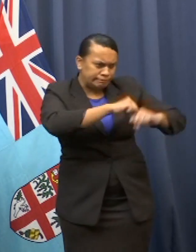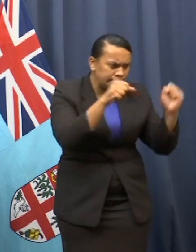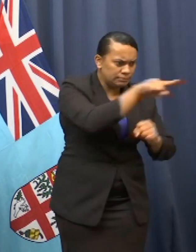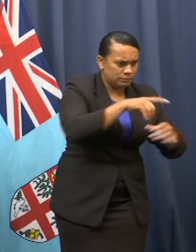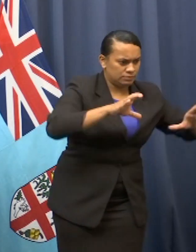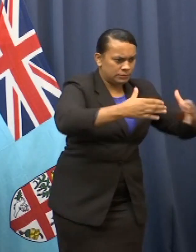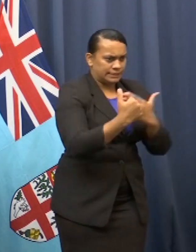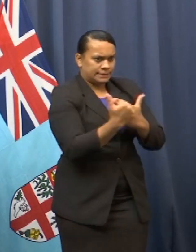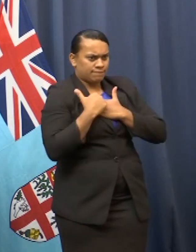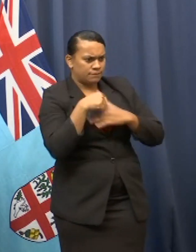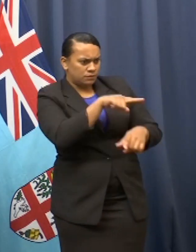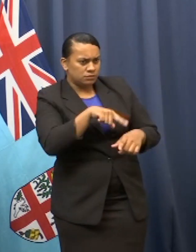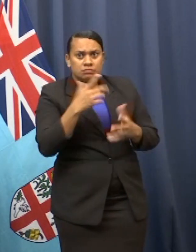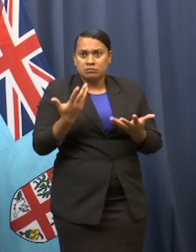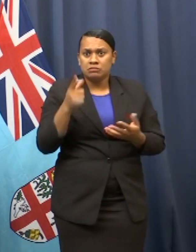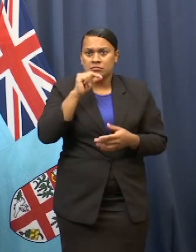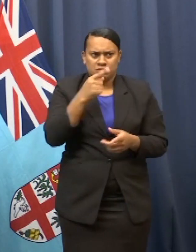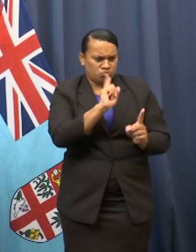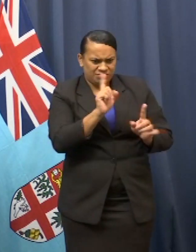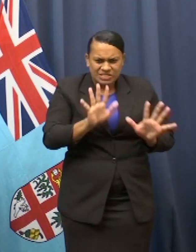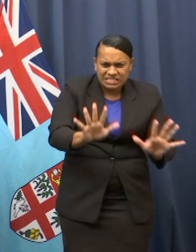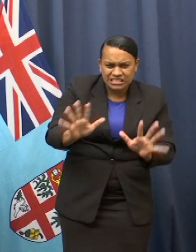of COVID-19 spreading further.